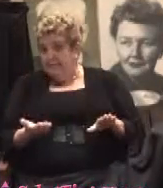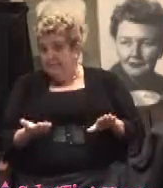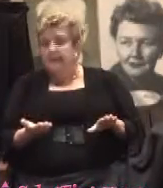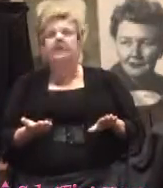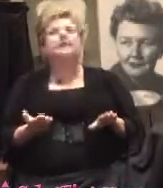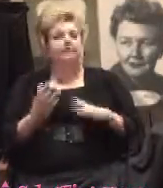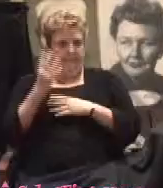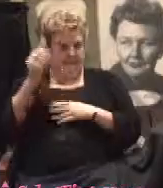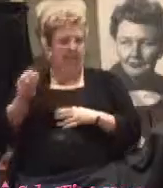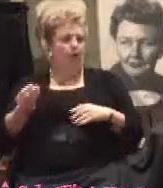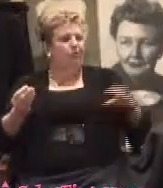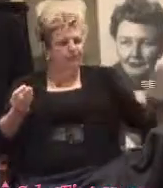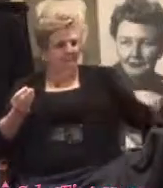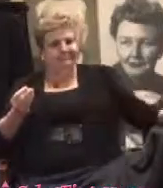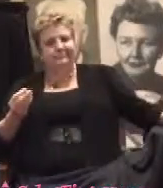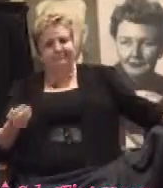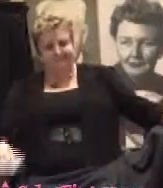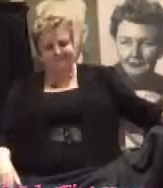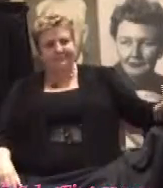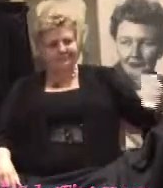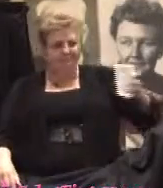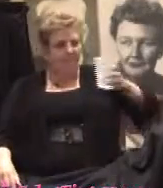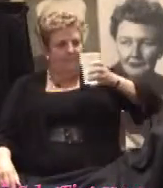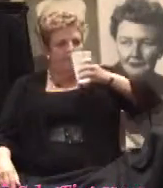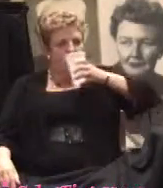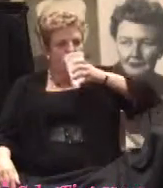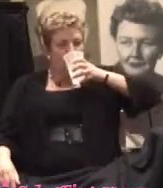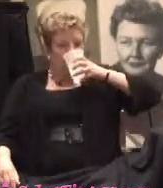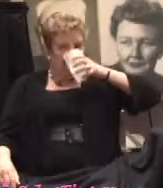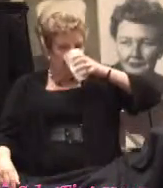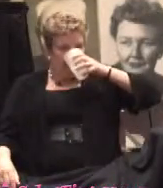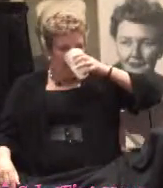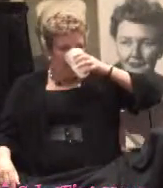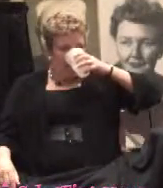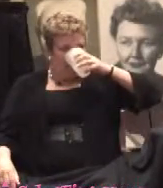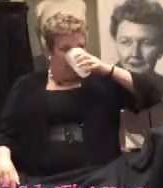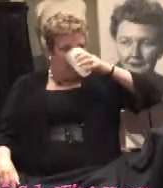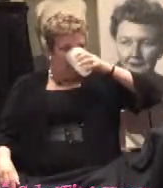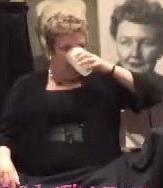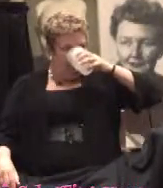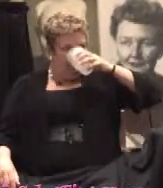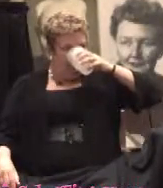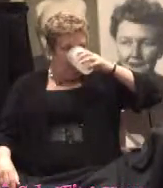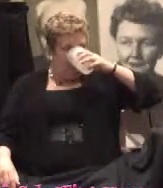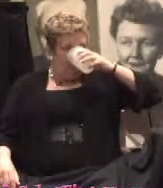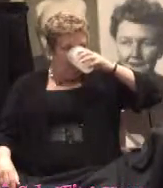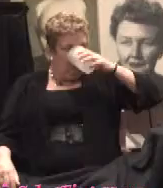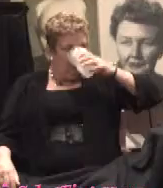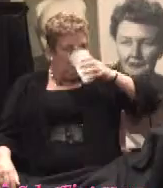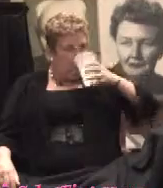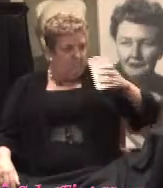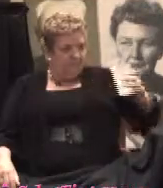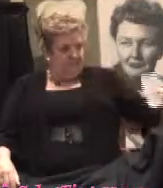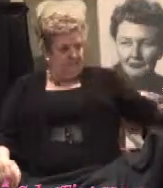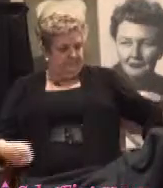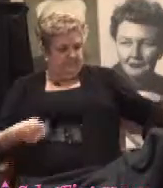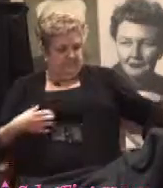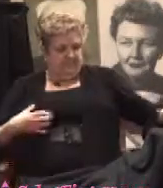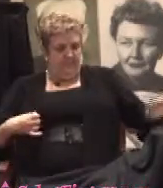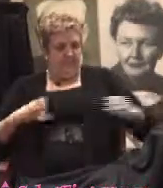out. I didn't have my medicine and I didn't know you walking in. Walking out, there was the big scary world where I still had warrants out for